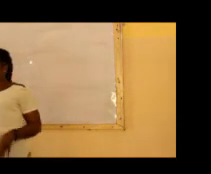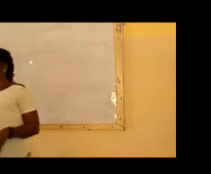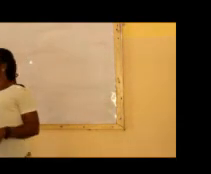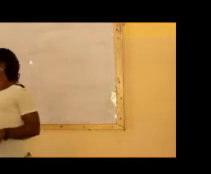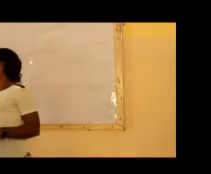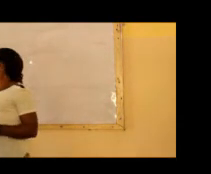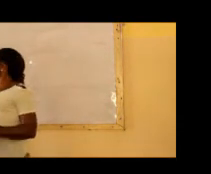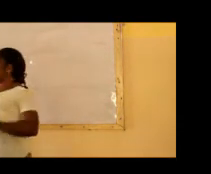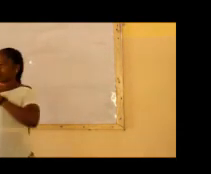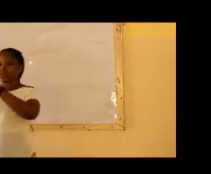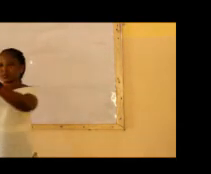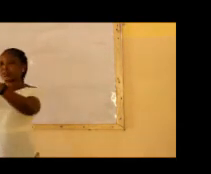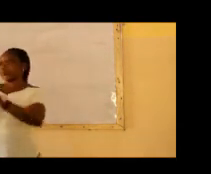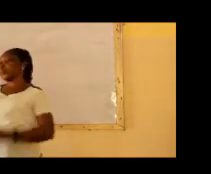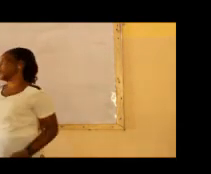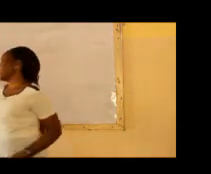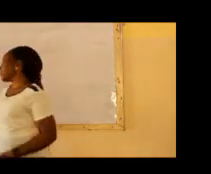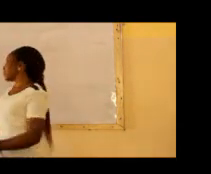Okay, let's put it down.